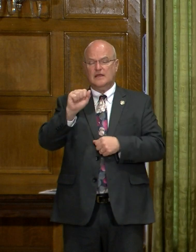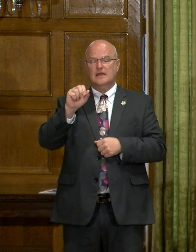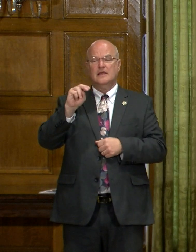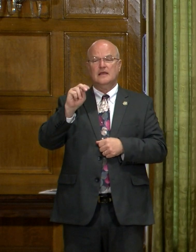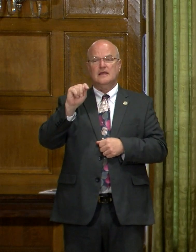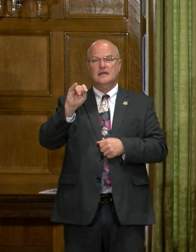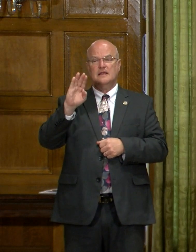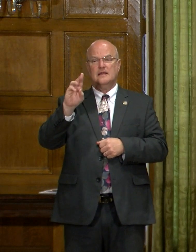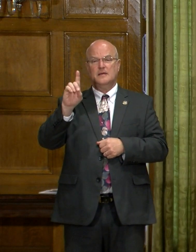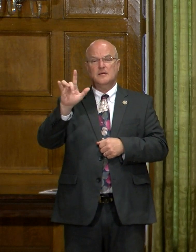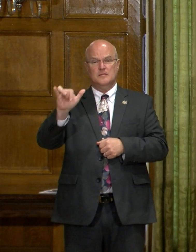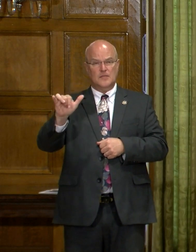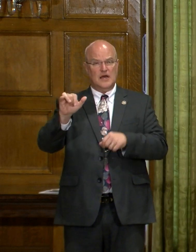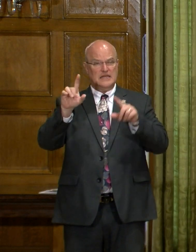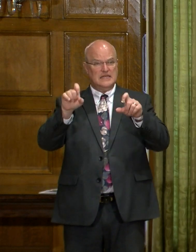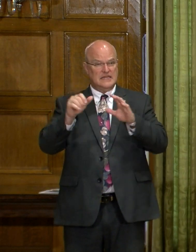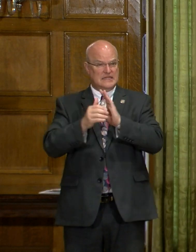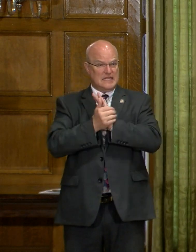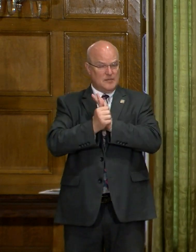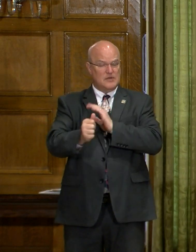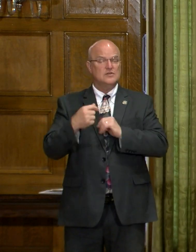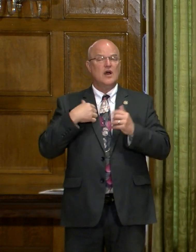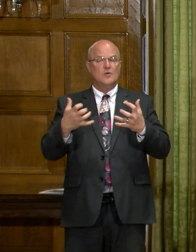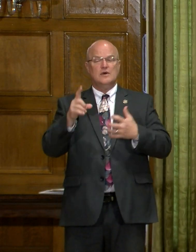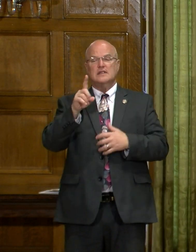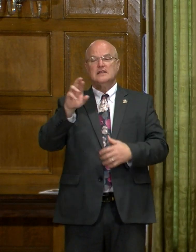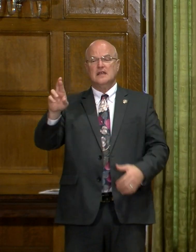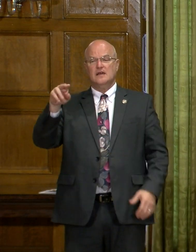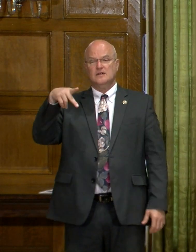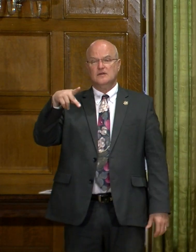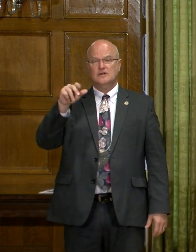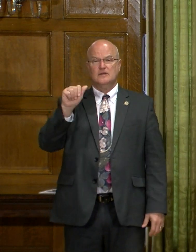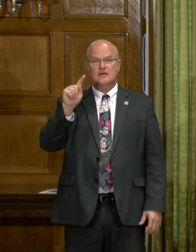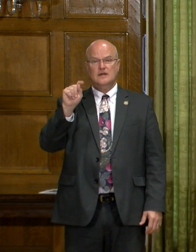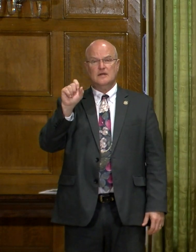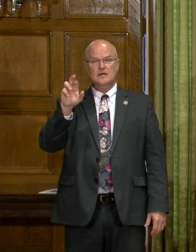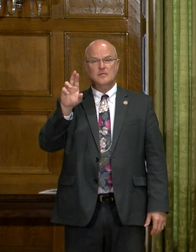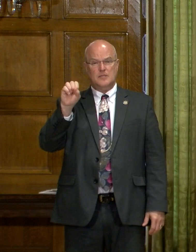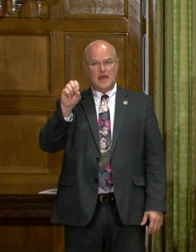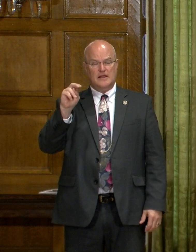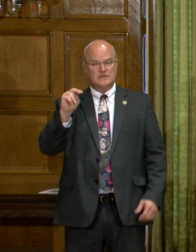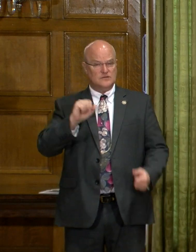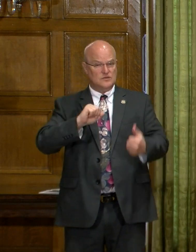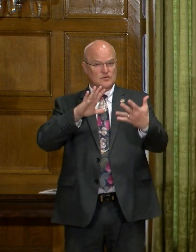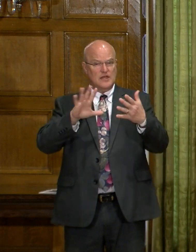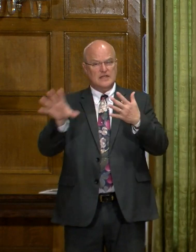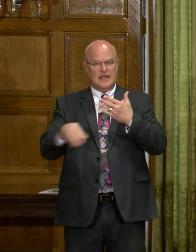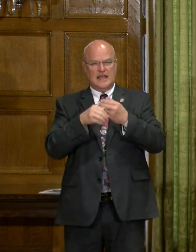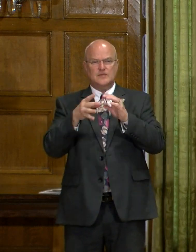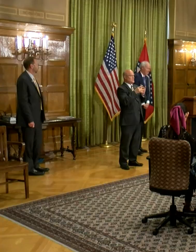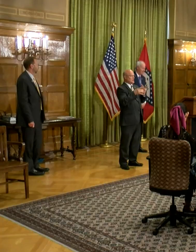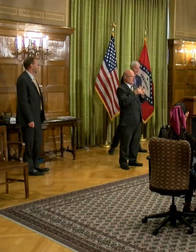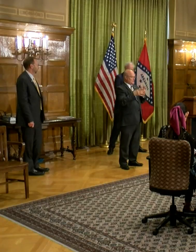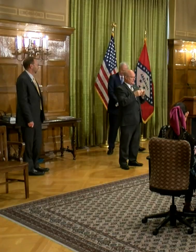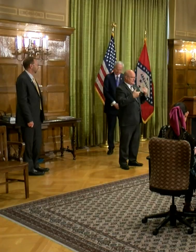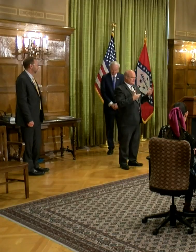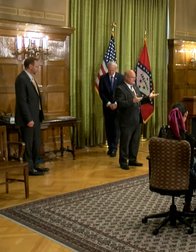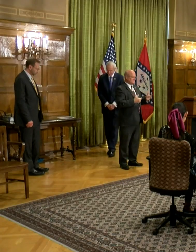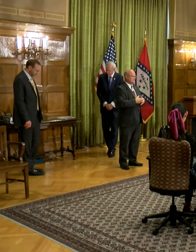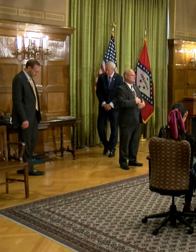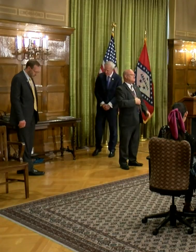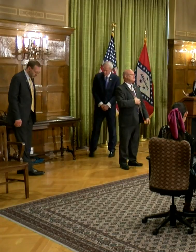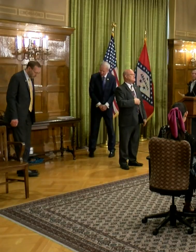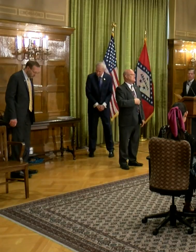antibody test capability, and so I wanted Dr. Patterson to address that and any other comments.